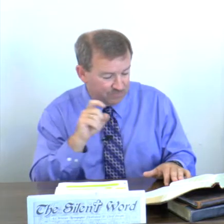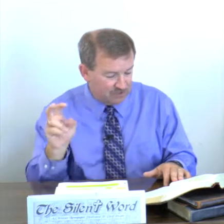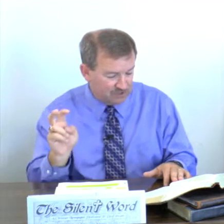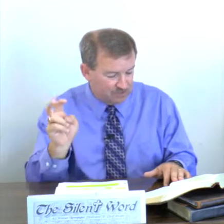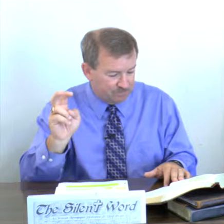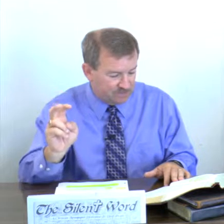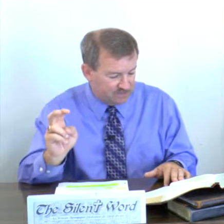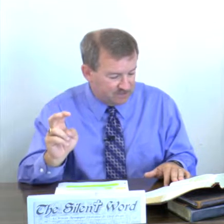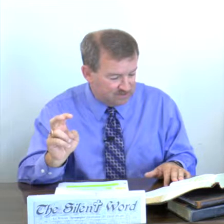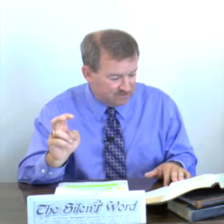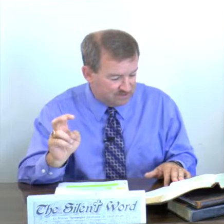the serpent,